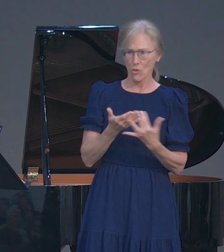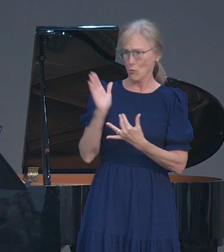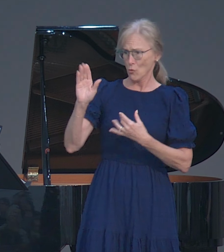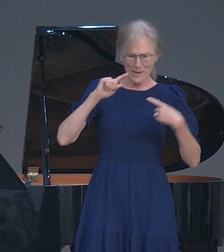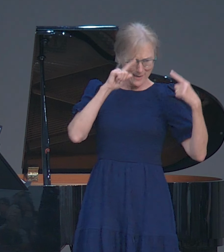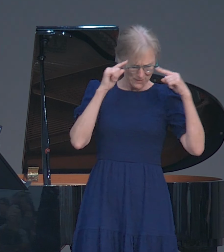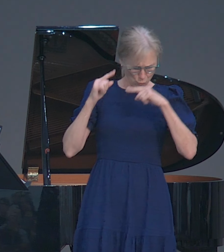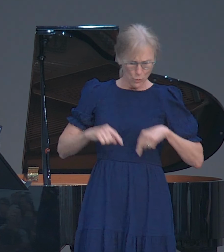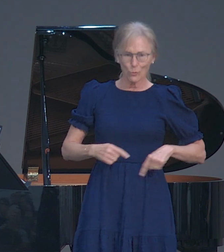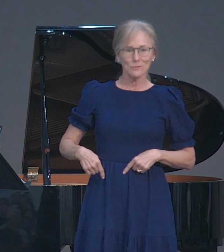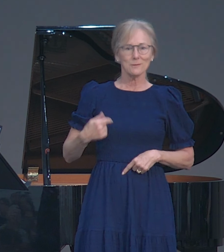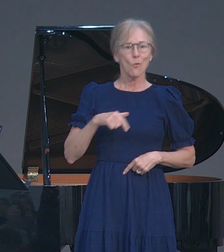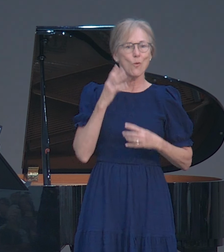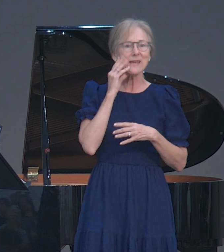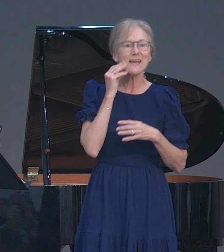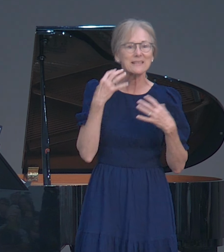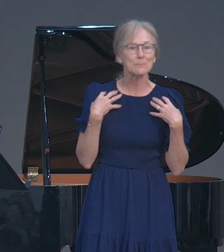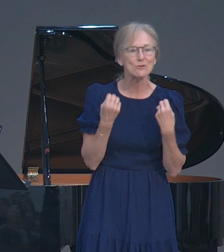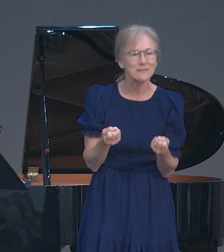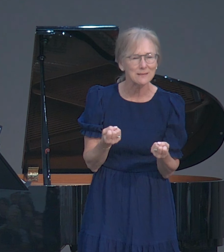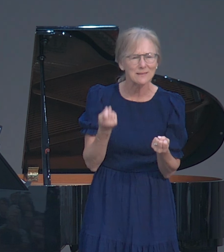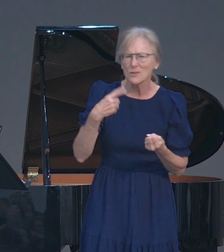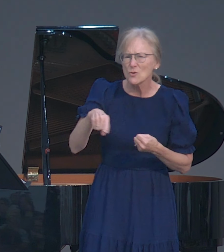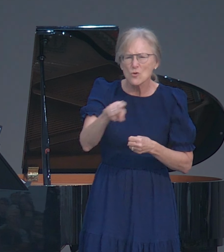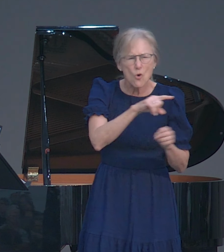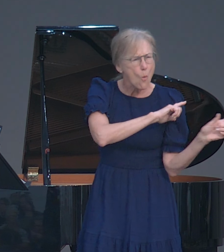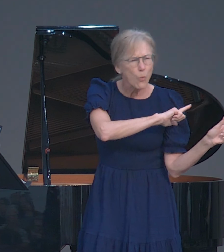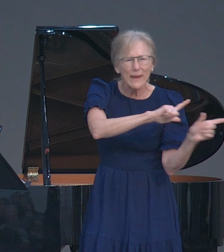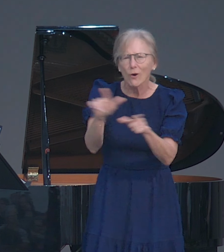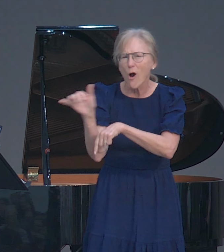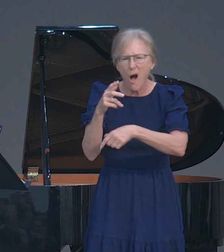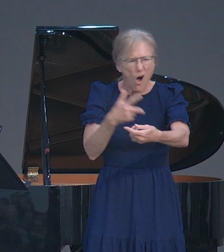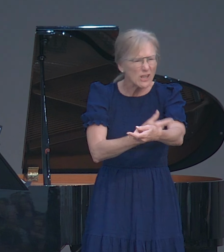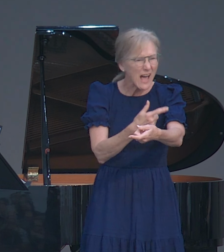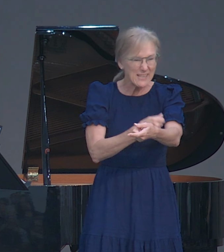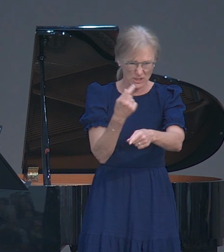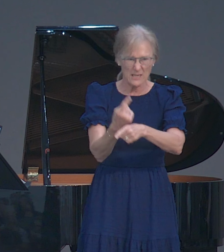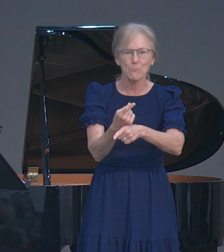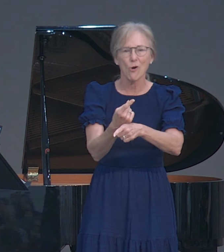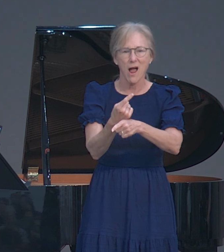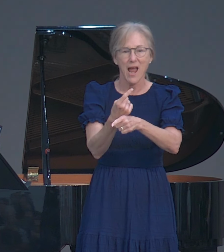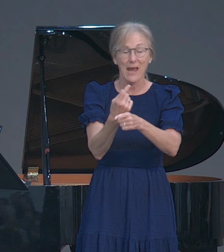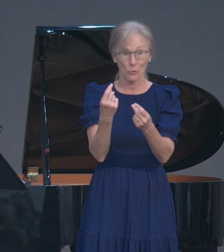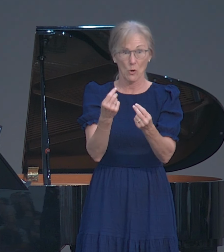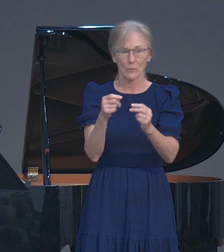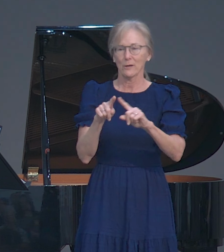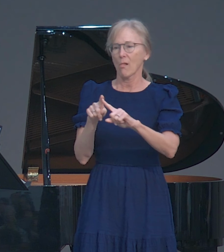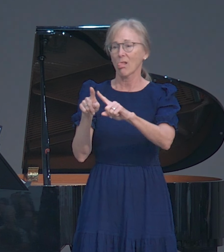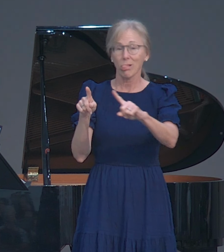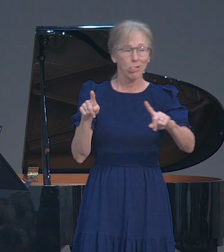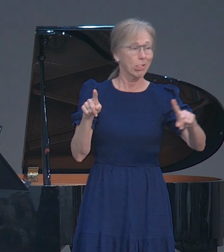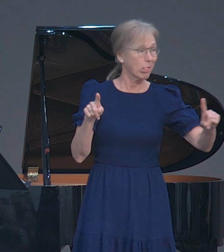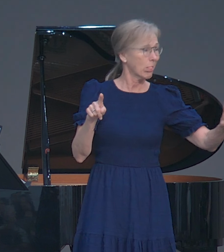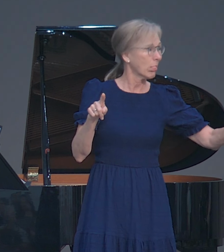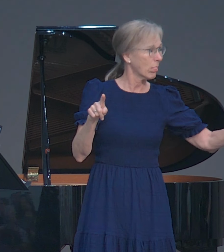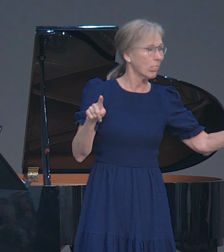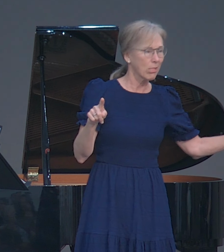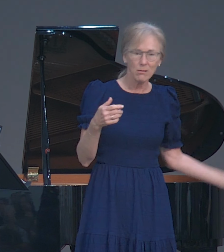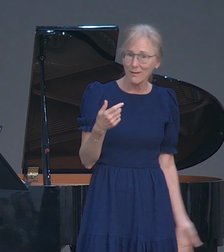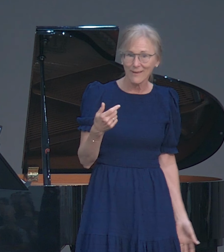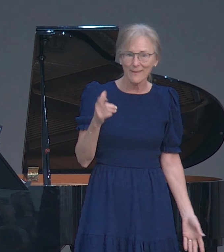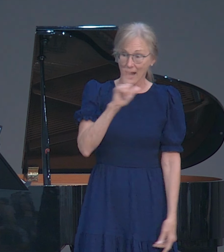healed. All we like sheep have gone astray. We've turned everyone to his own way. And the